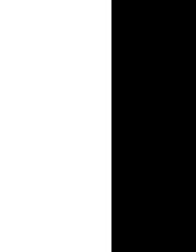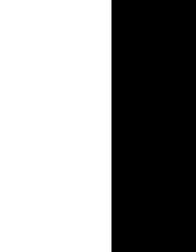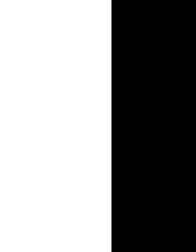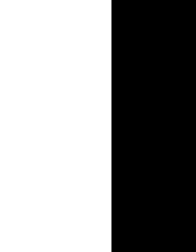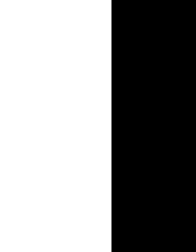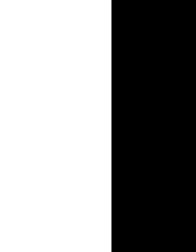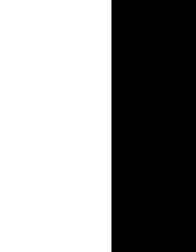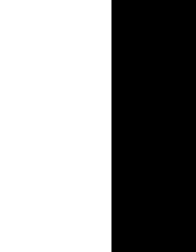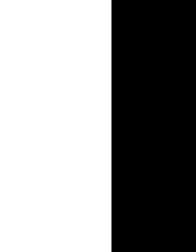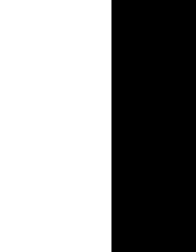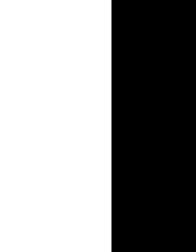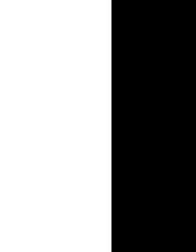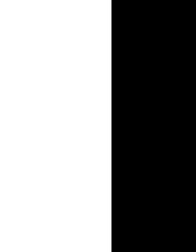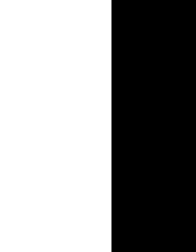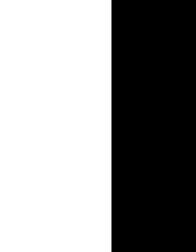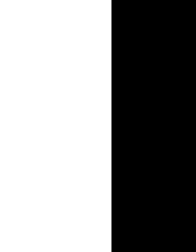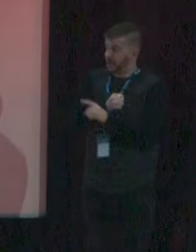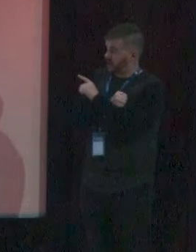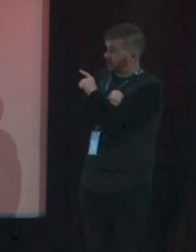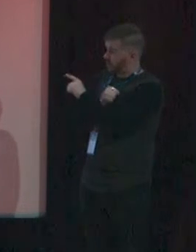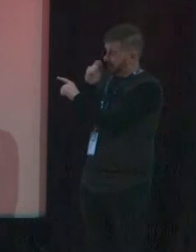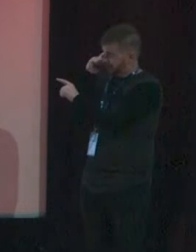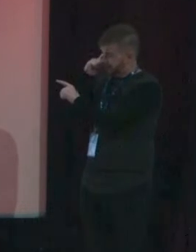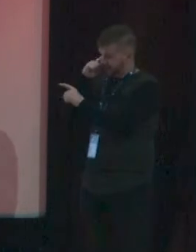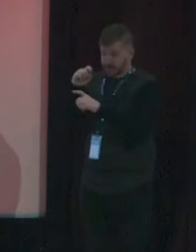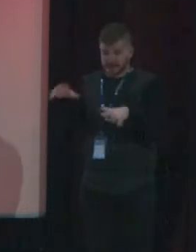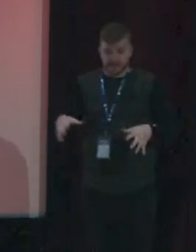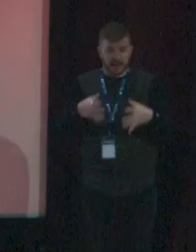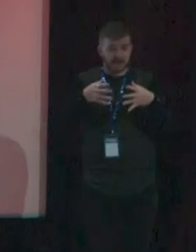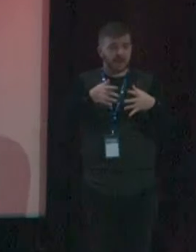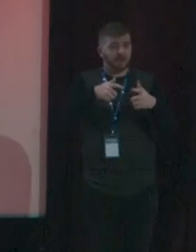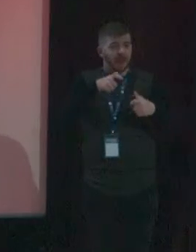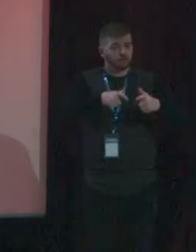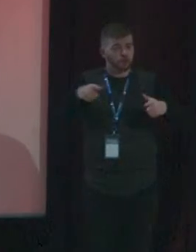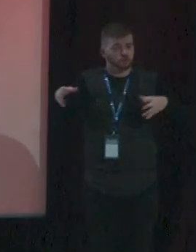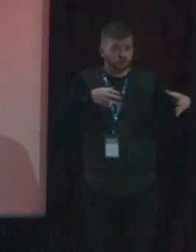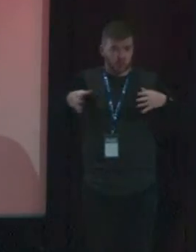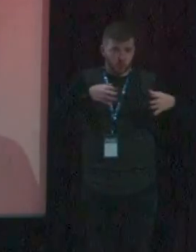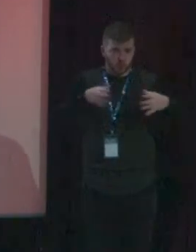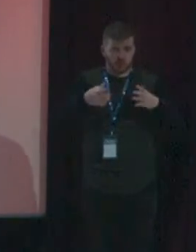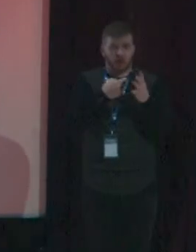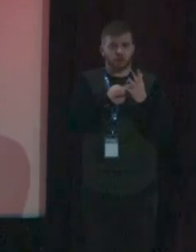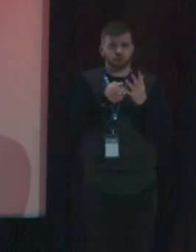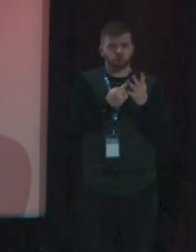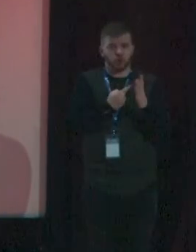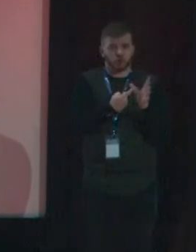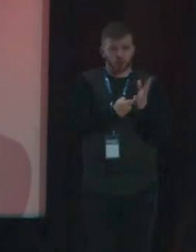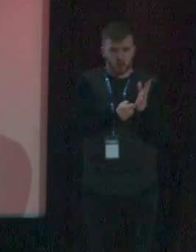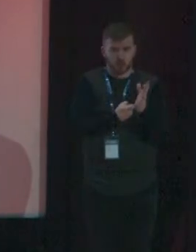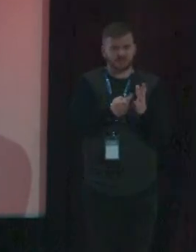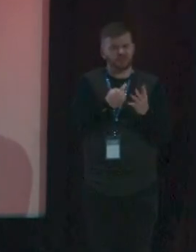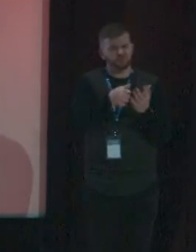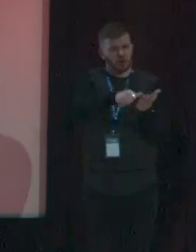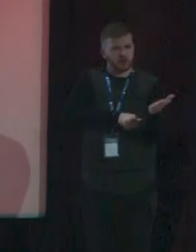the center of this game is this thing, the set of characters that you recruit. And this roster, as I like to call it,